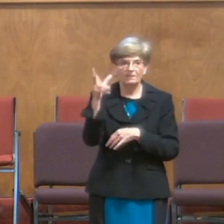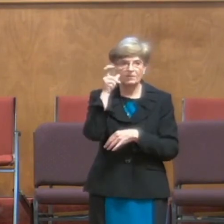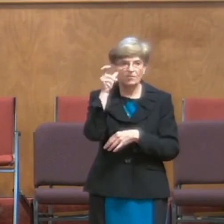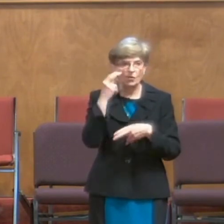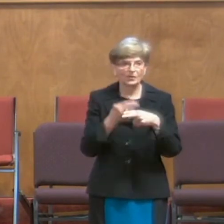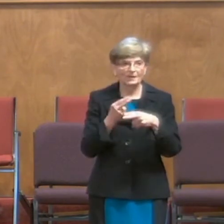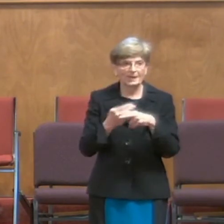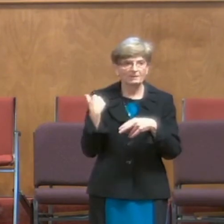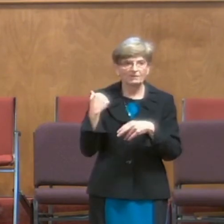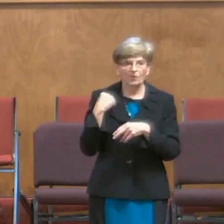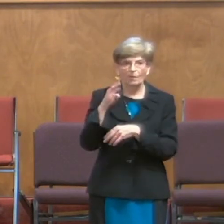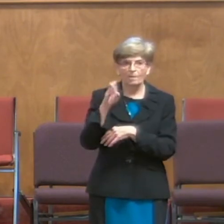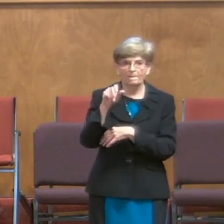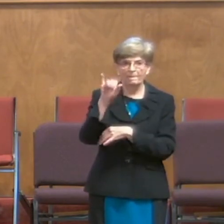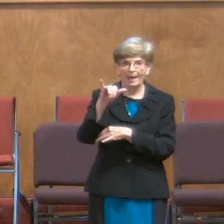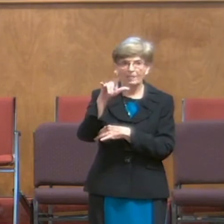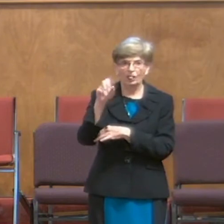Babylonians.